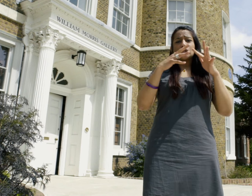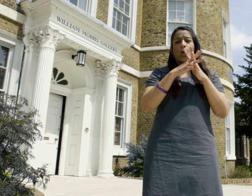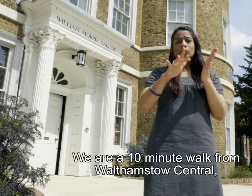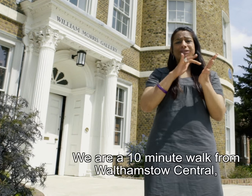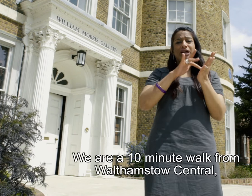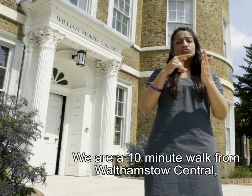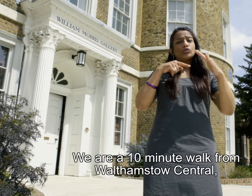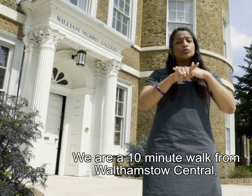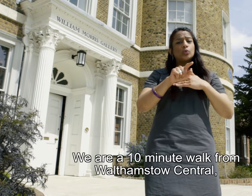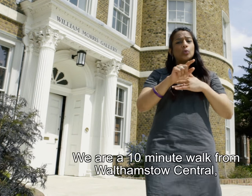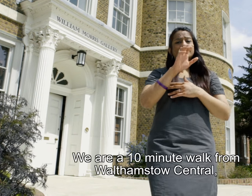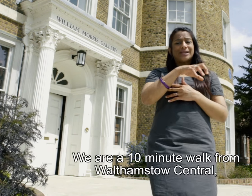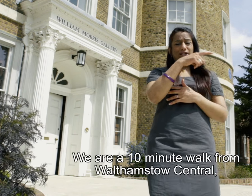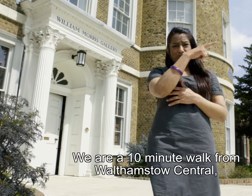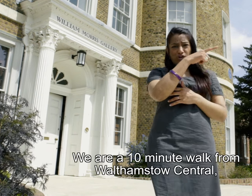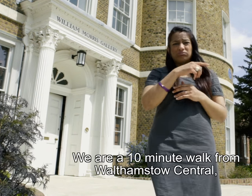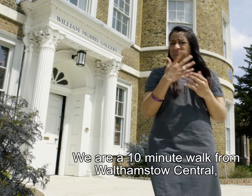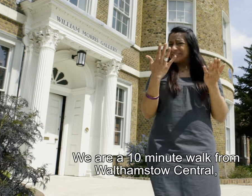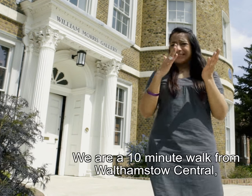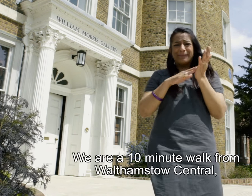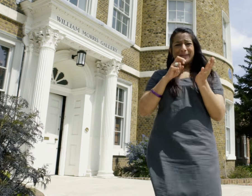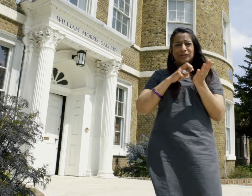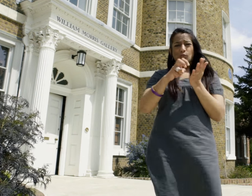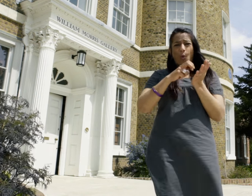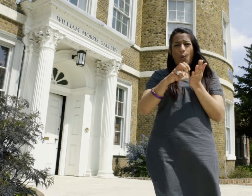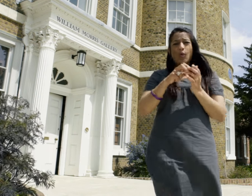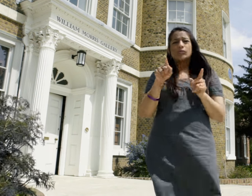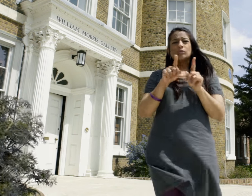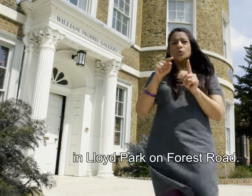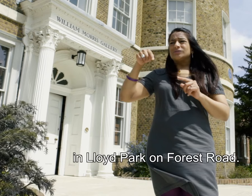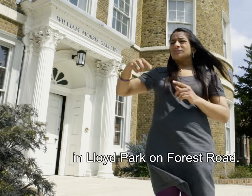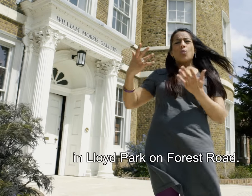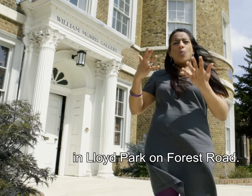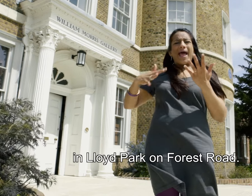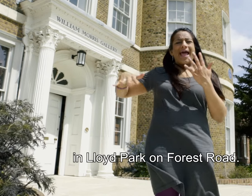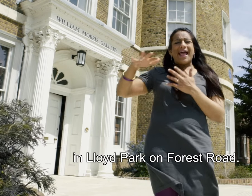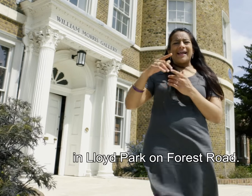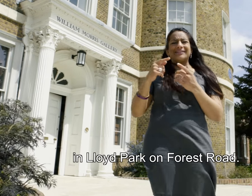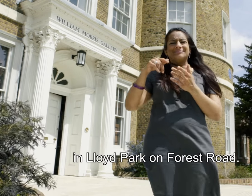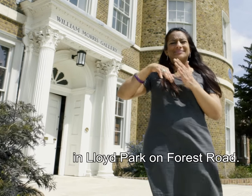we are a 10 minute walk from Walthamstow Central in Lloyd Park on Forest Road